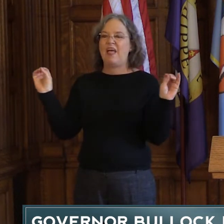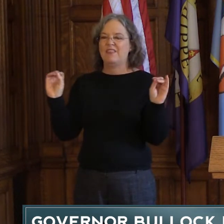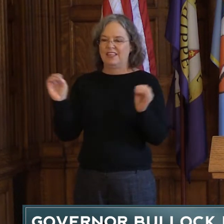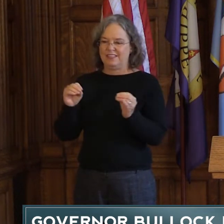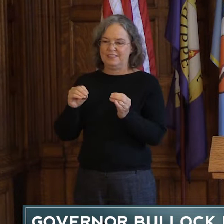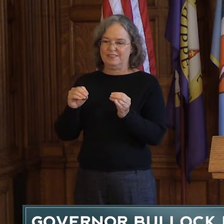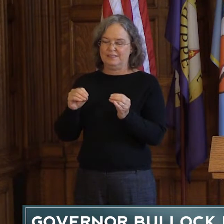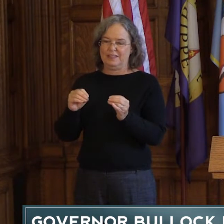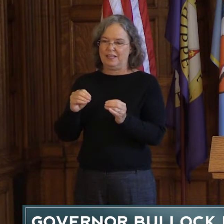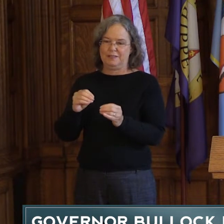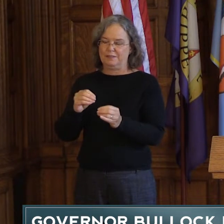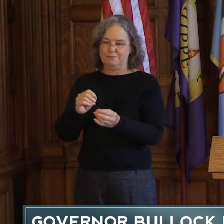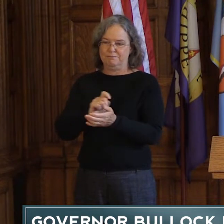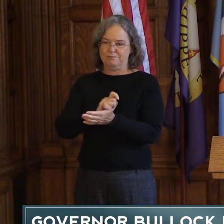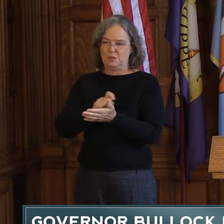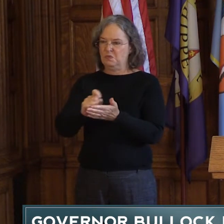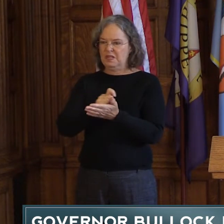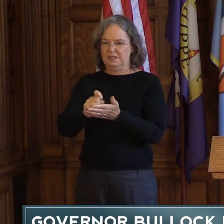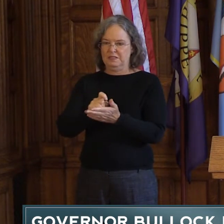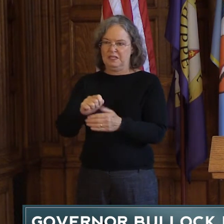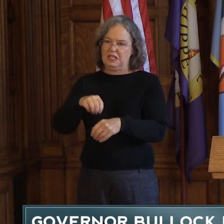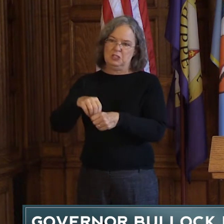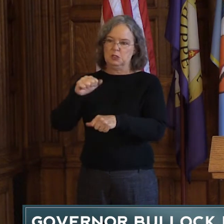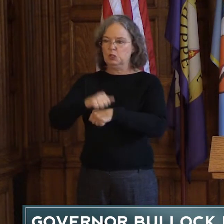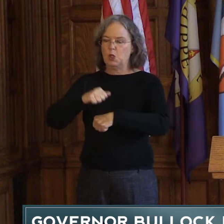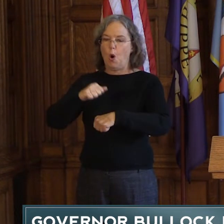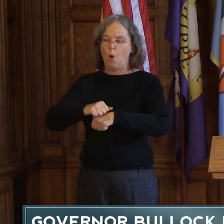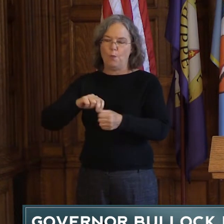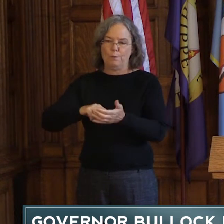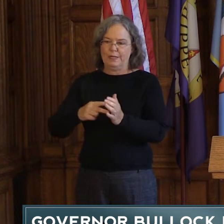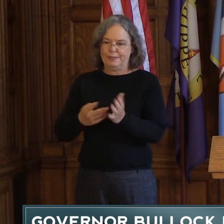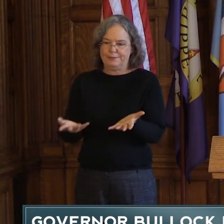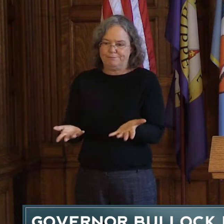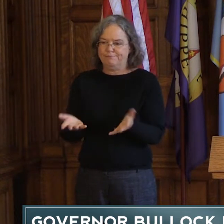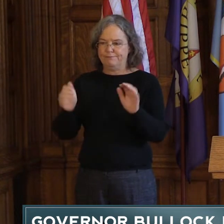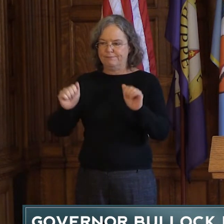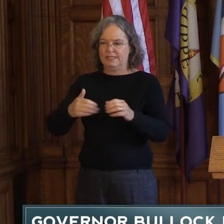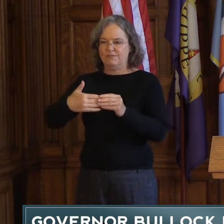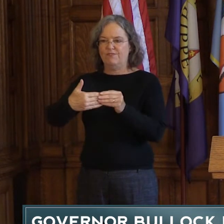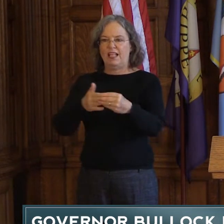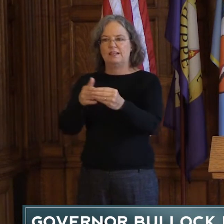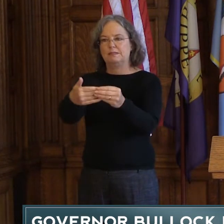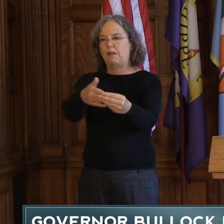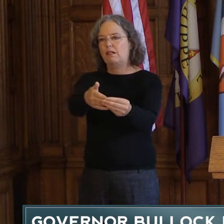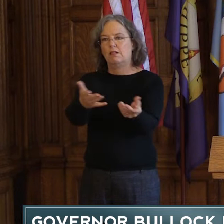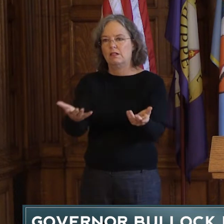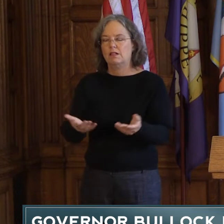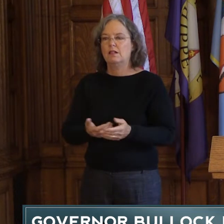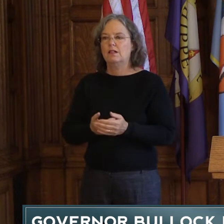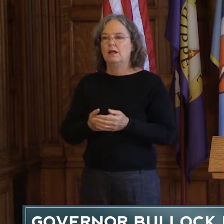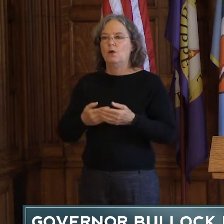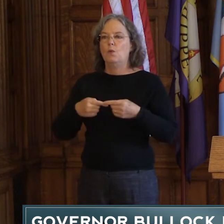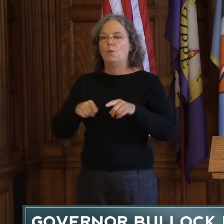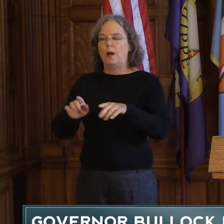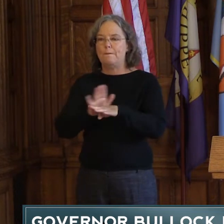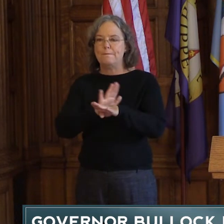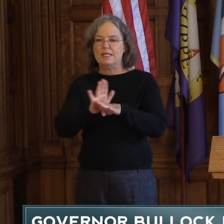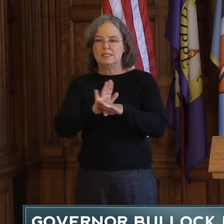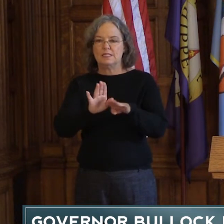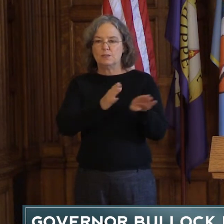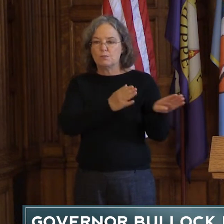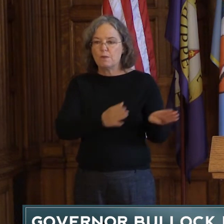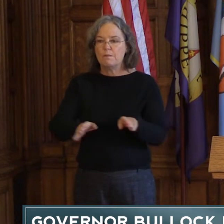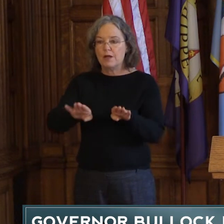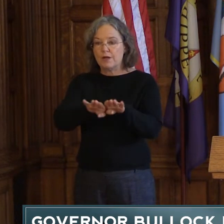stone. We want to see what's happening in our states and our communities. as businesses are also preparing to